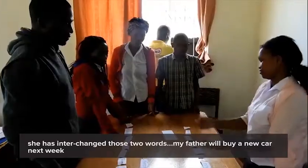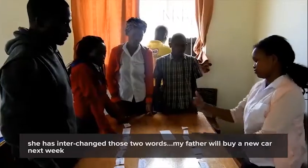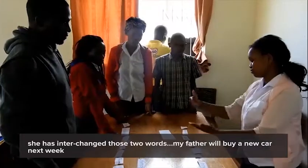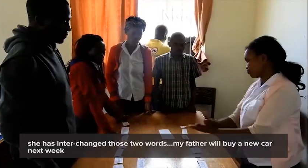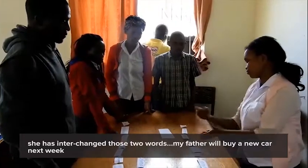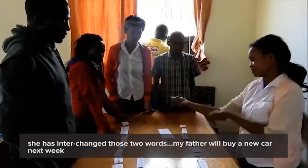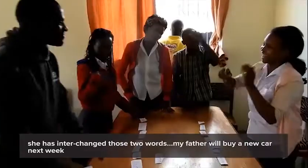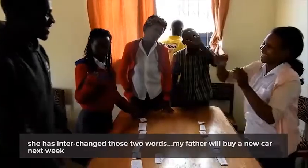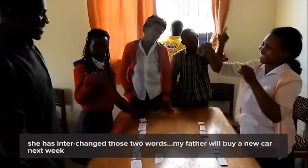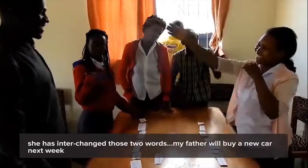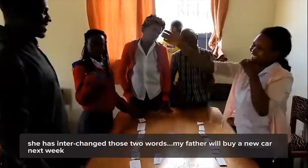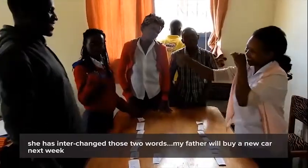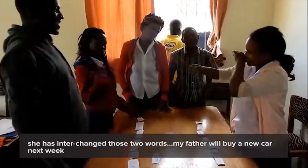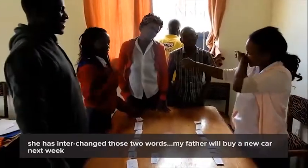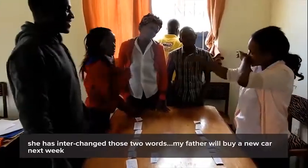She has interchanged those two words.